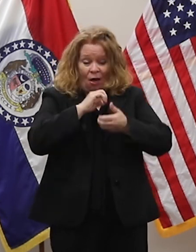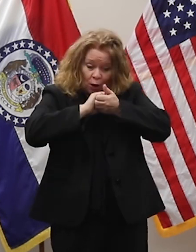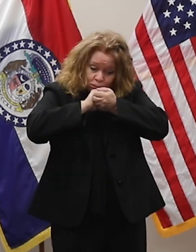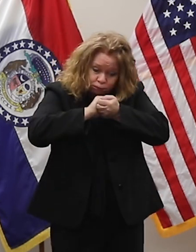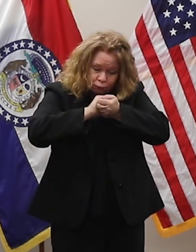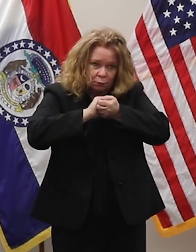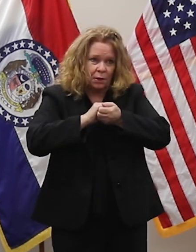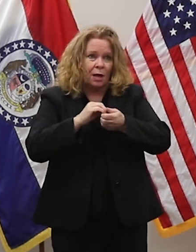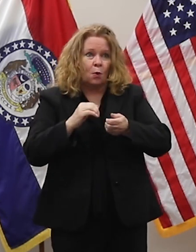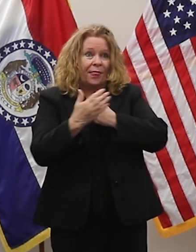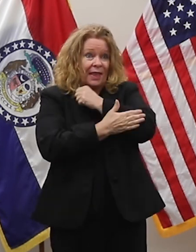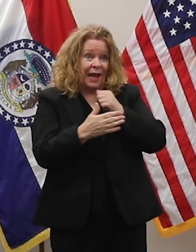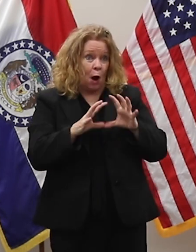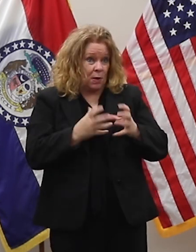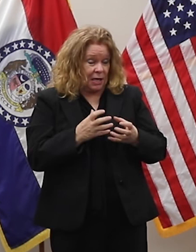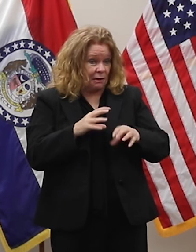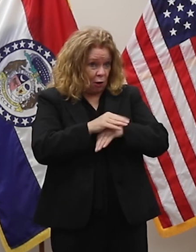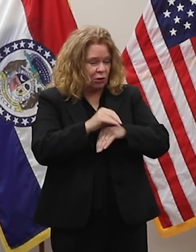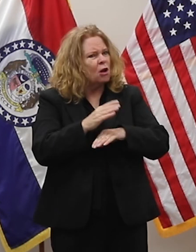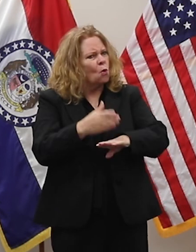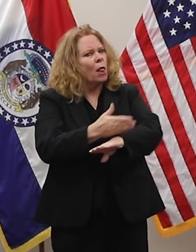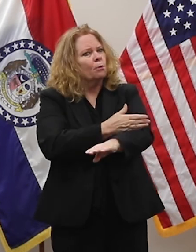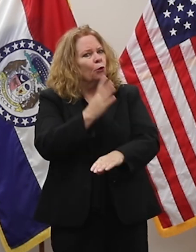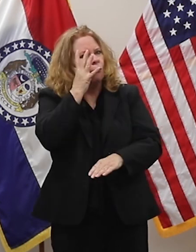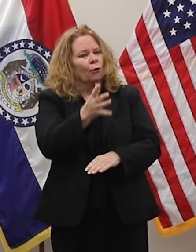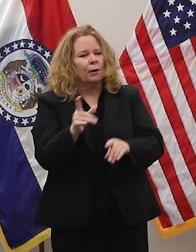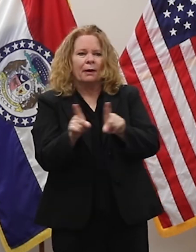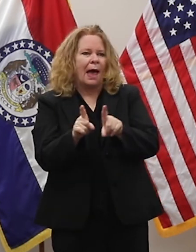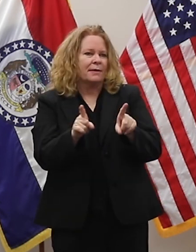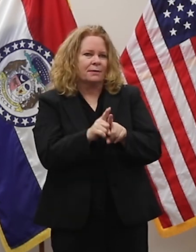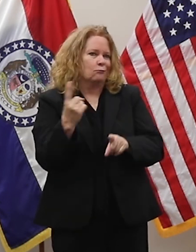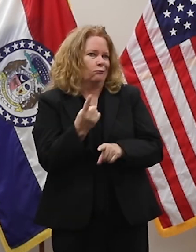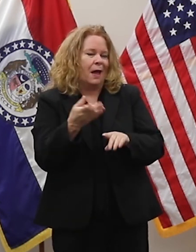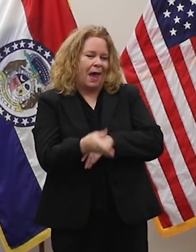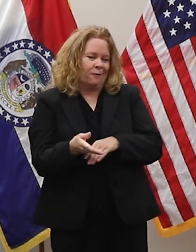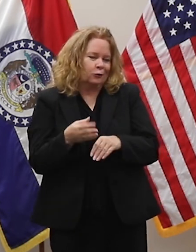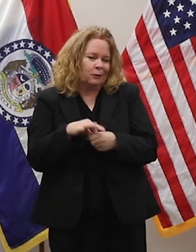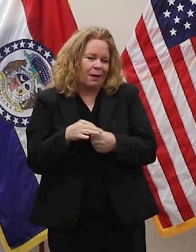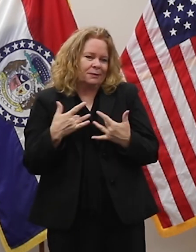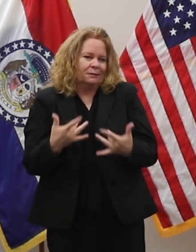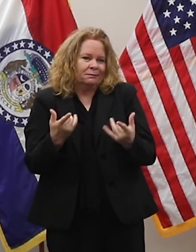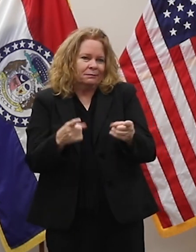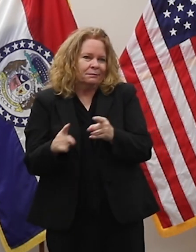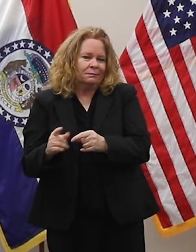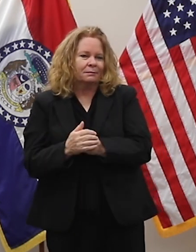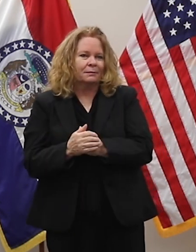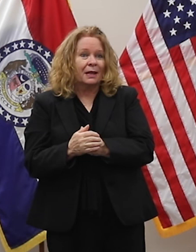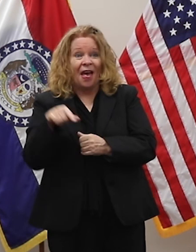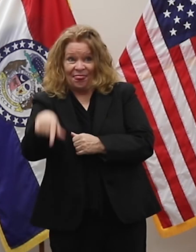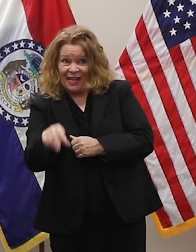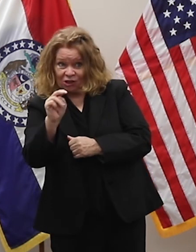county council will continue to improve as it does after most elections. I expect the same in